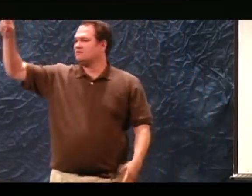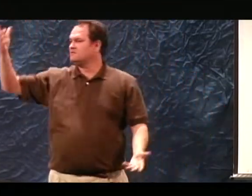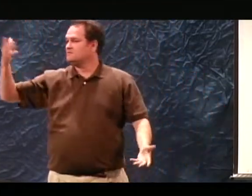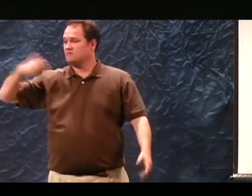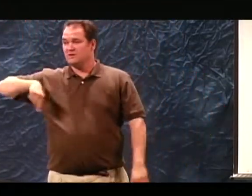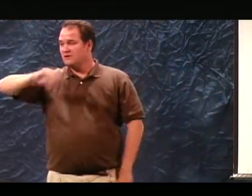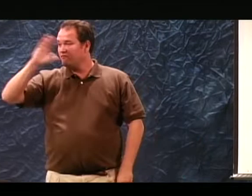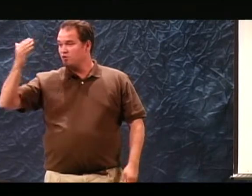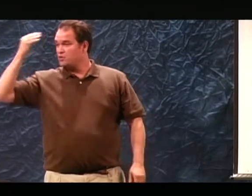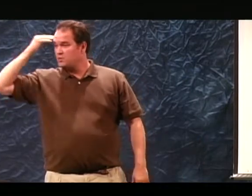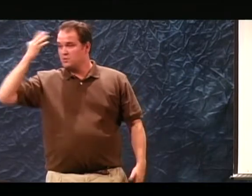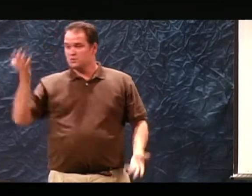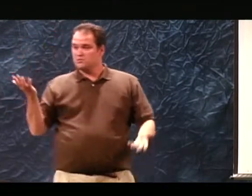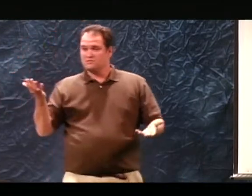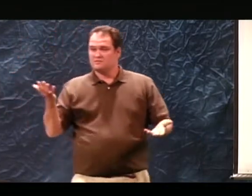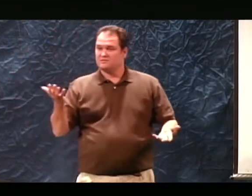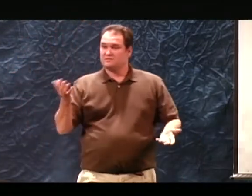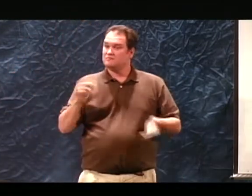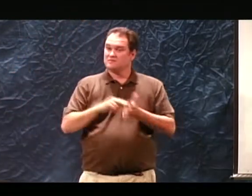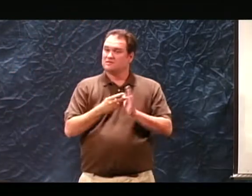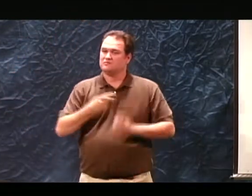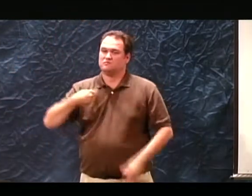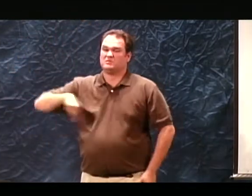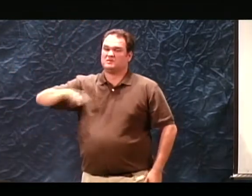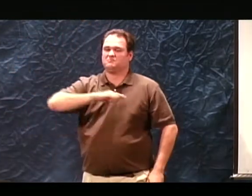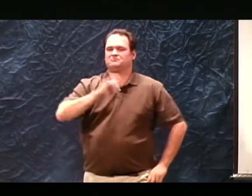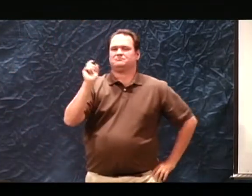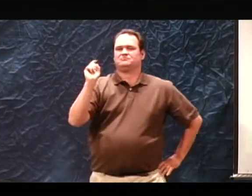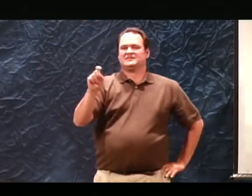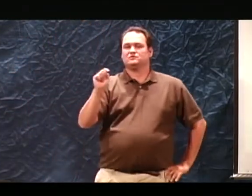and so in some ways garbage collectors are more important